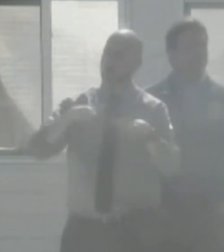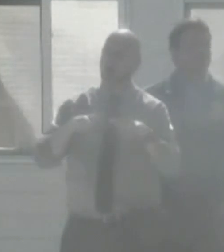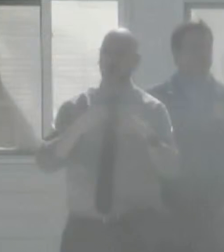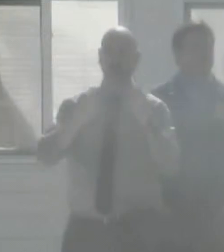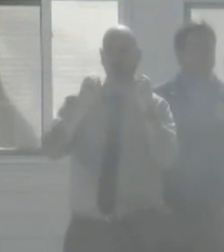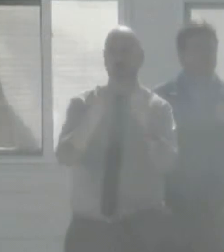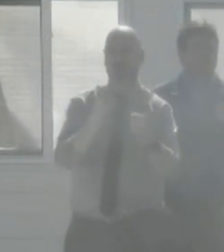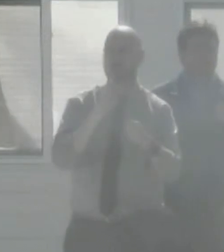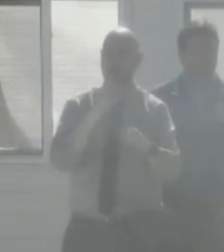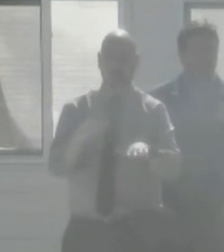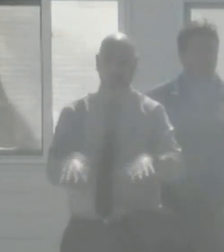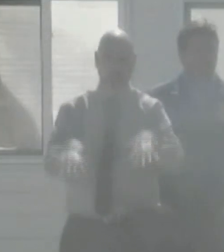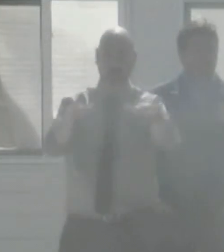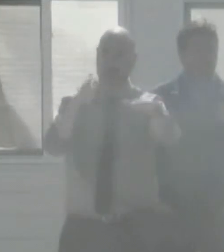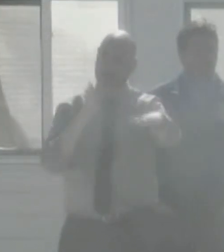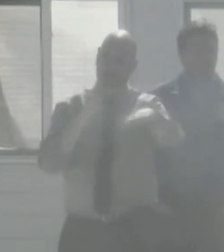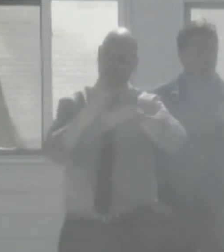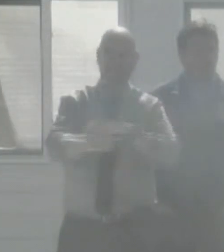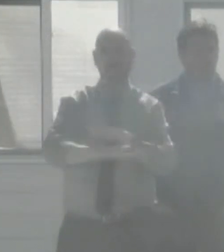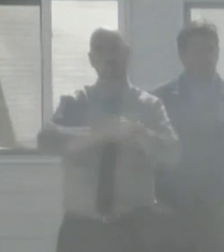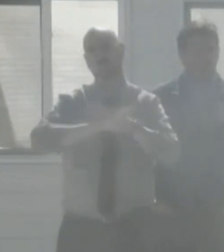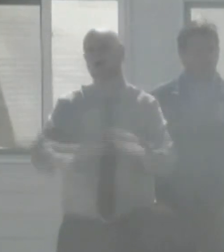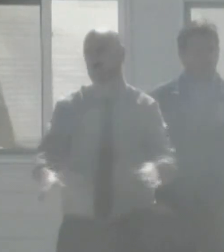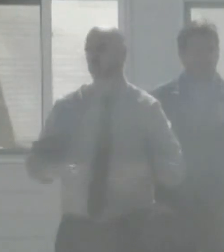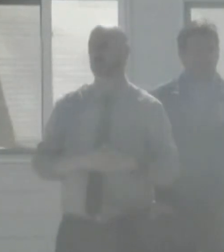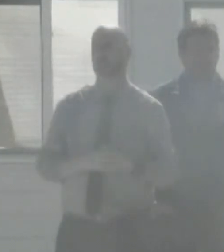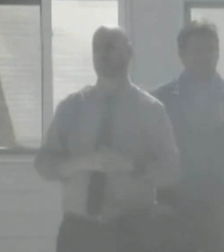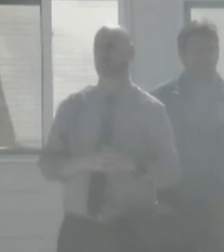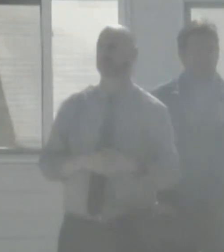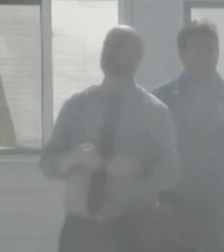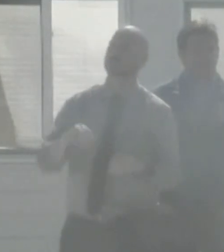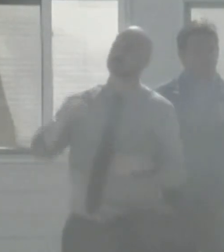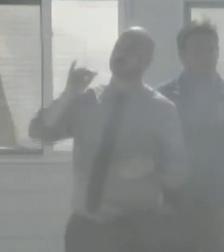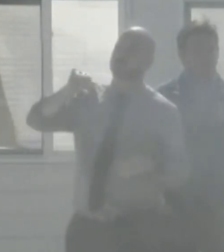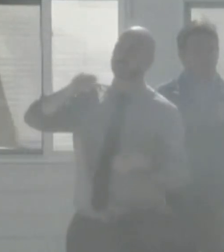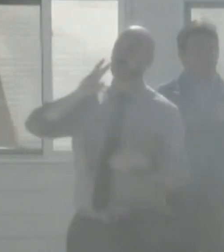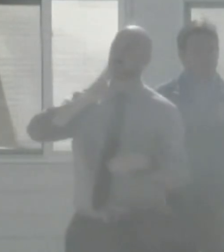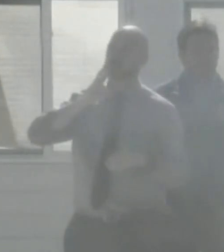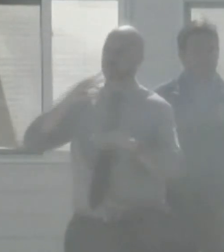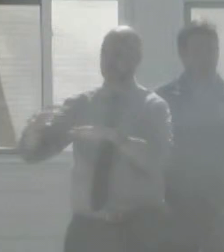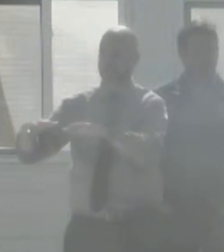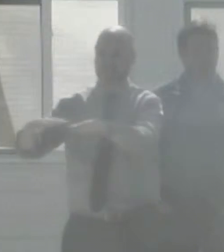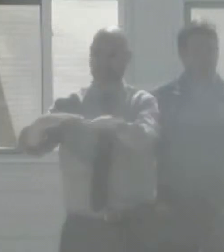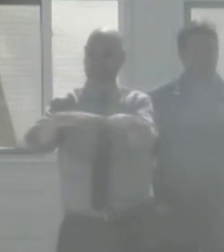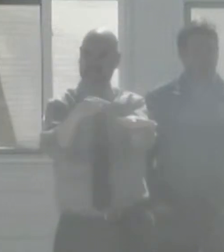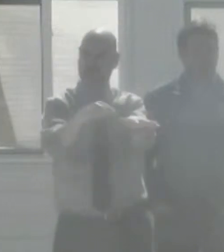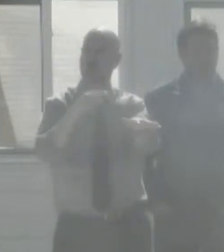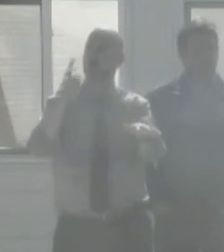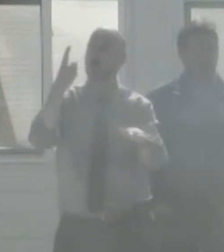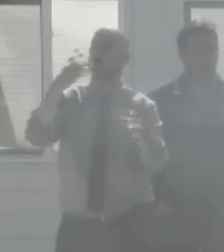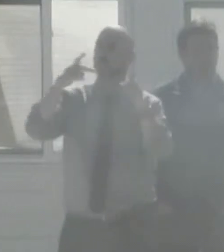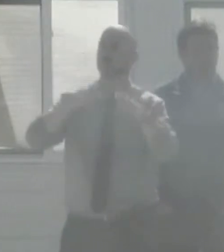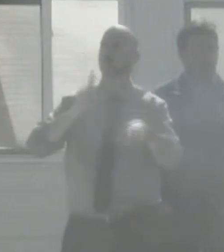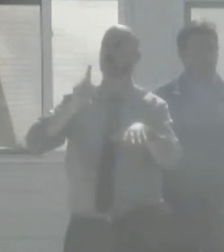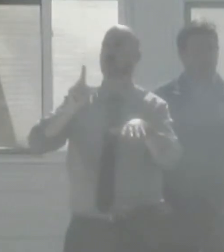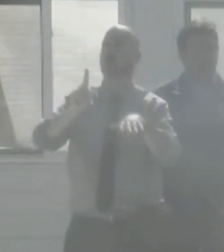circumstances. 6 inches of moving water can knock a person over, and 1 foot of moving water can sweep you away in your